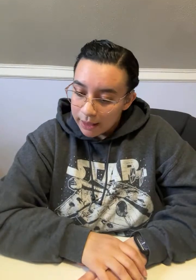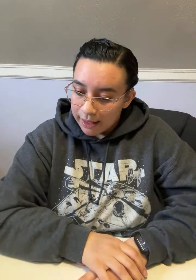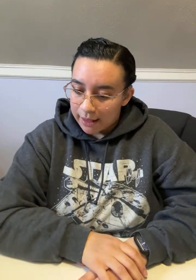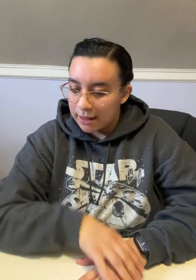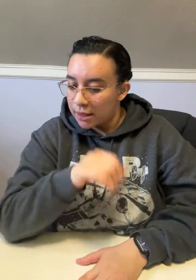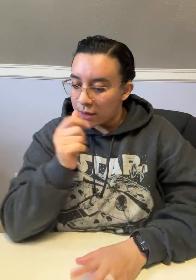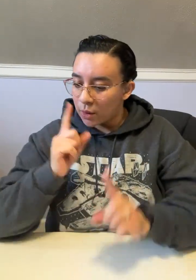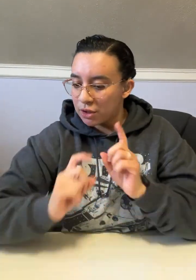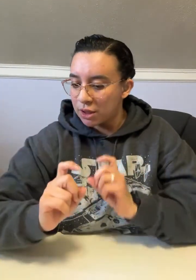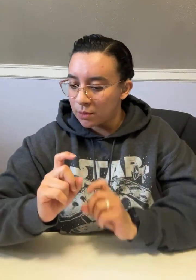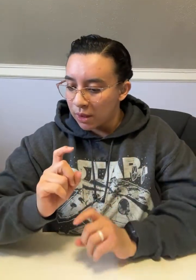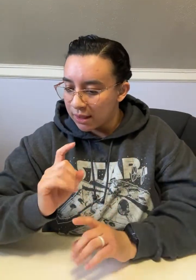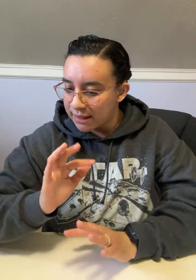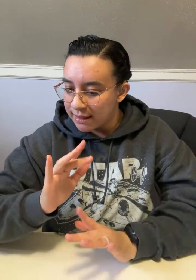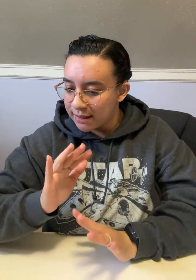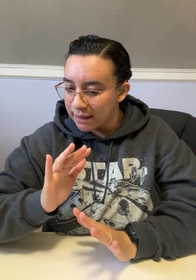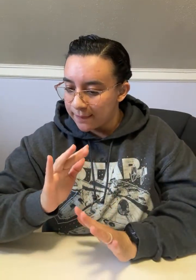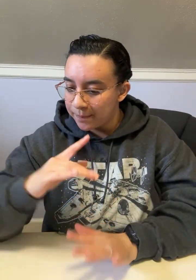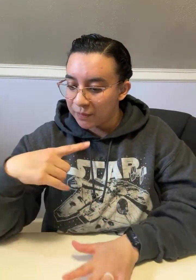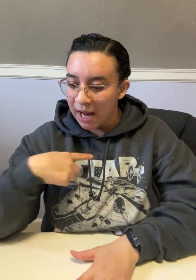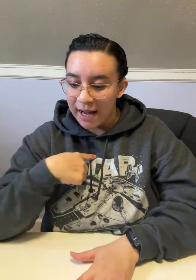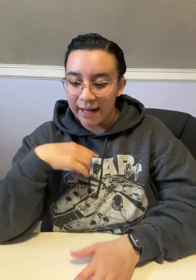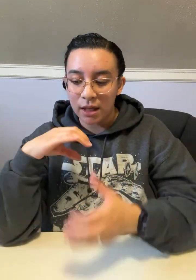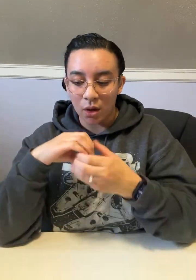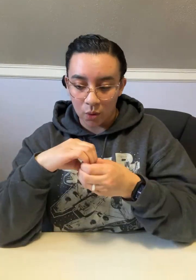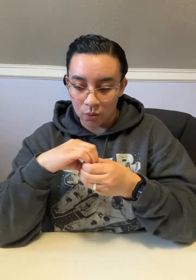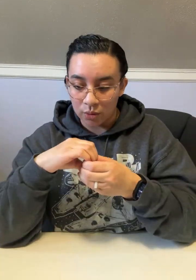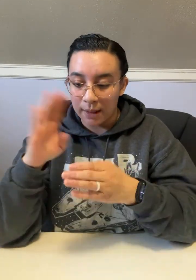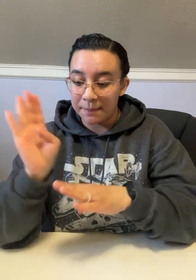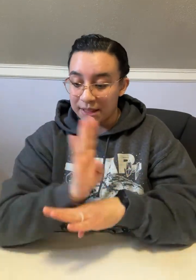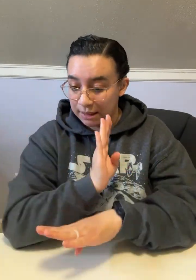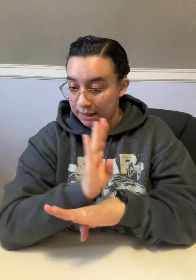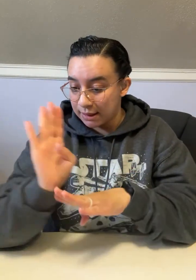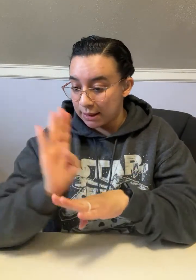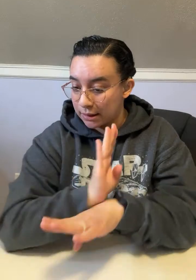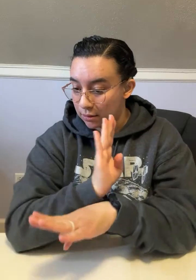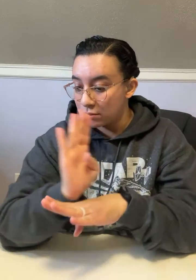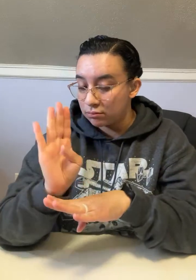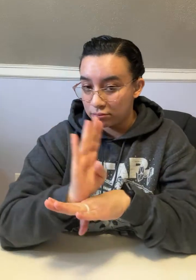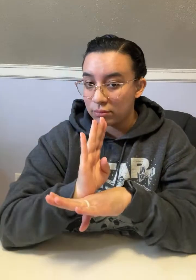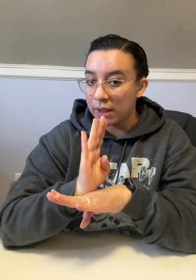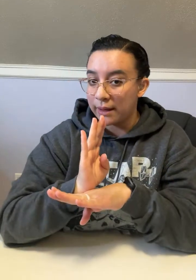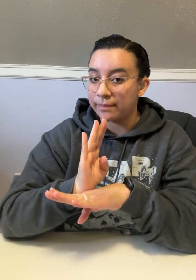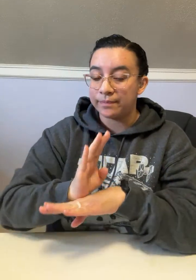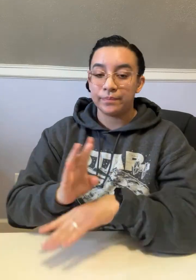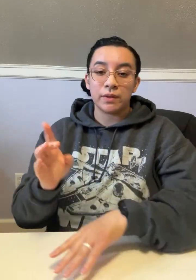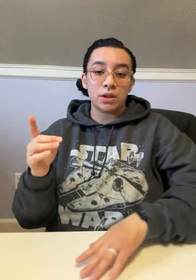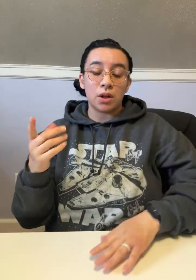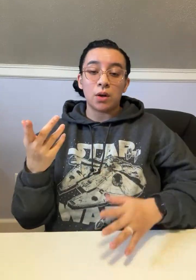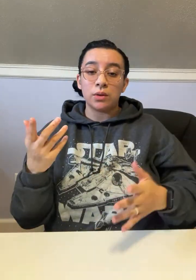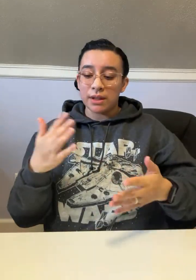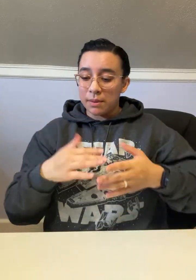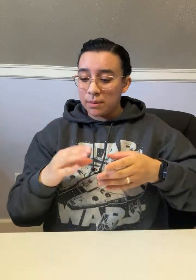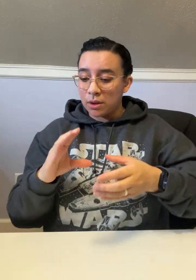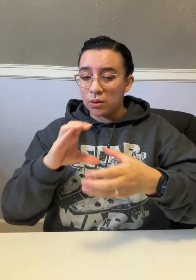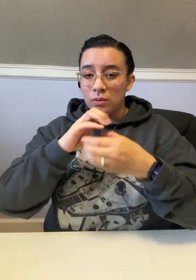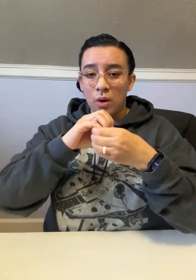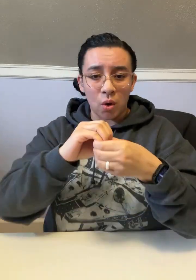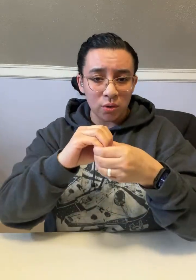Okay, another question was, I own a business. Okay, so some people do own,